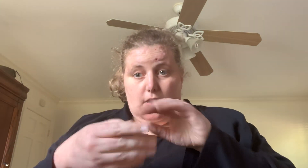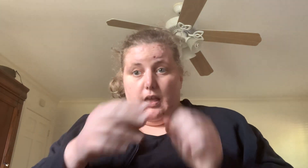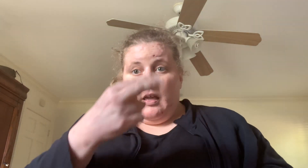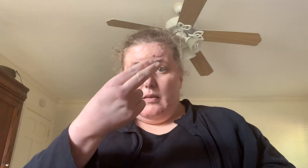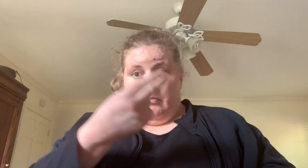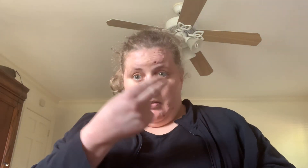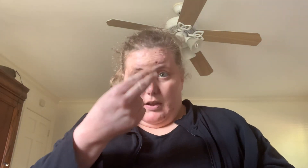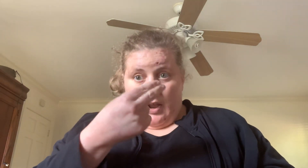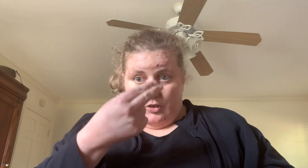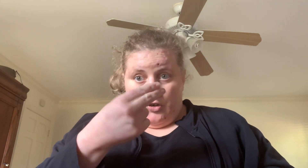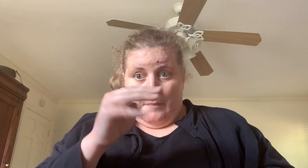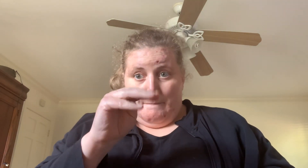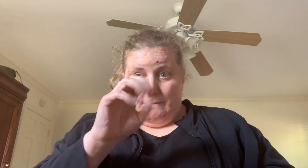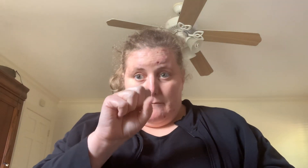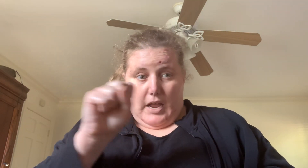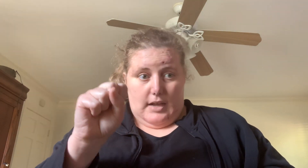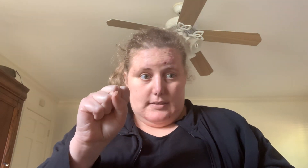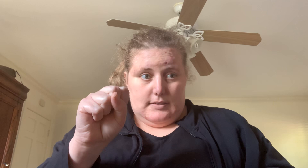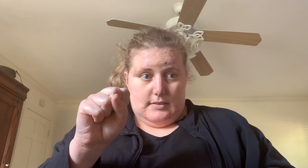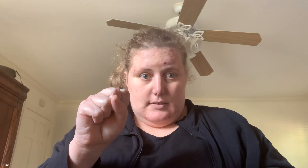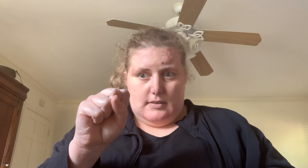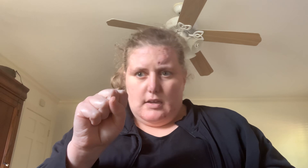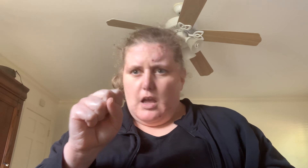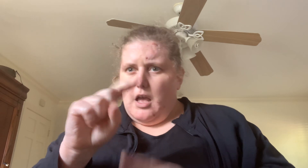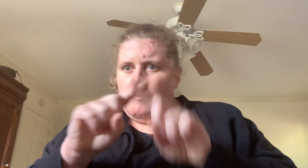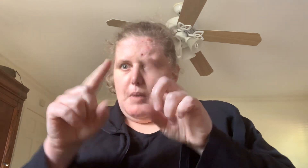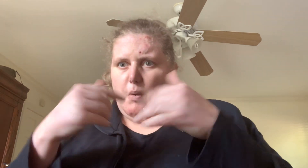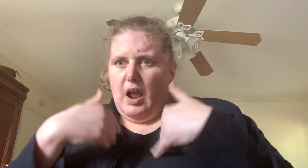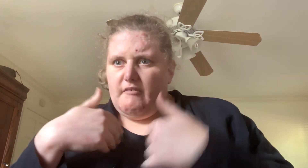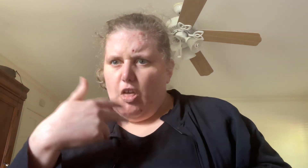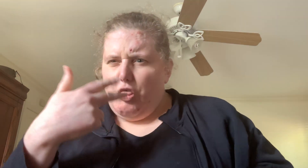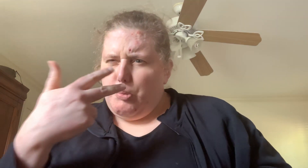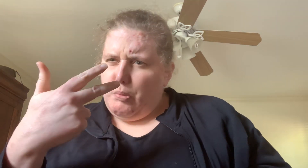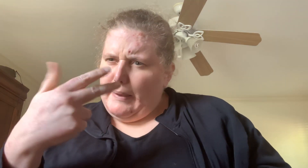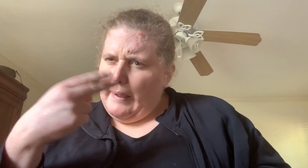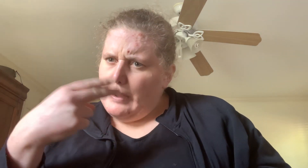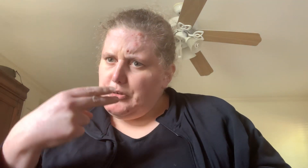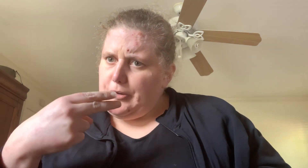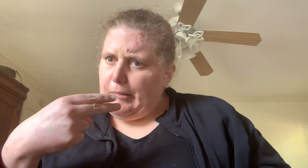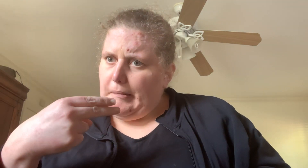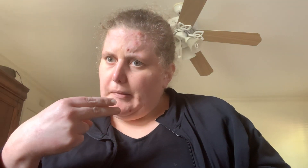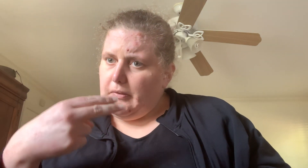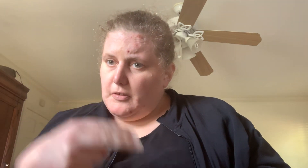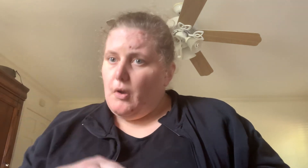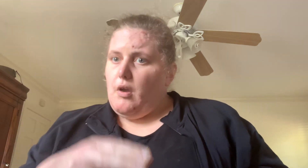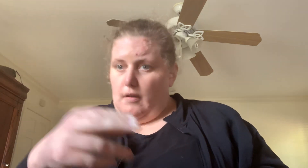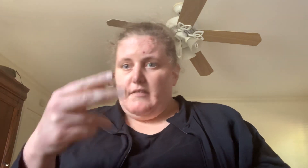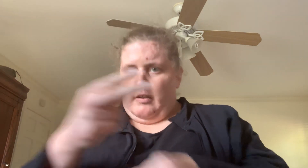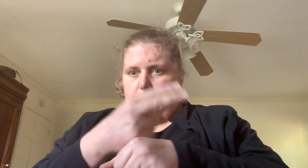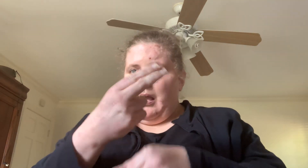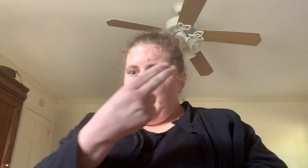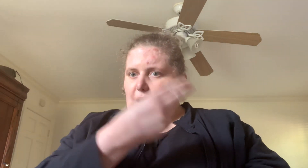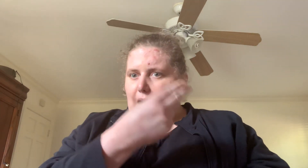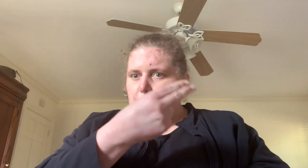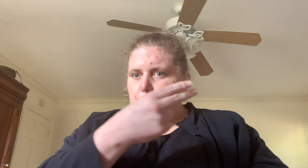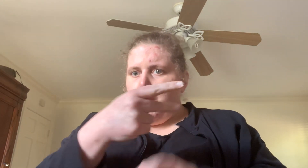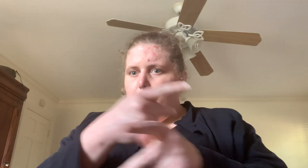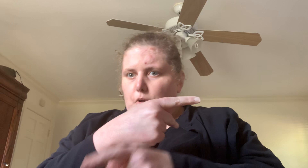what? We have 3 hydrogens. So we're going to have to multiply the mass of hydrogen by 3. So